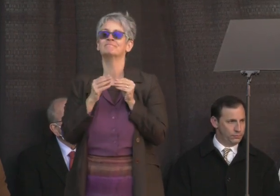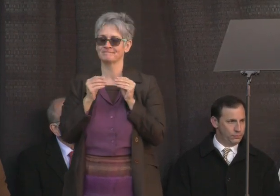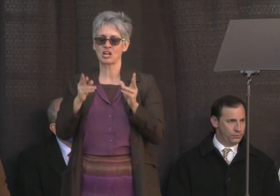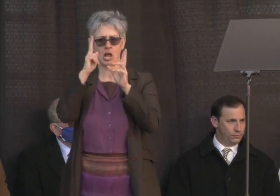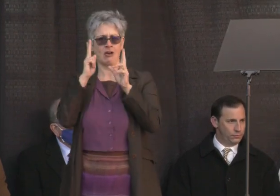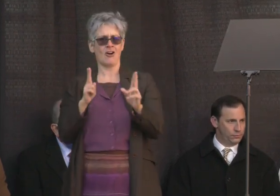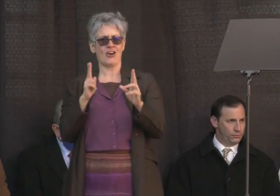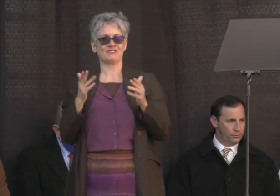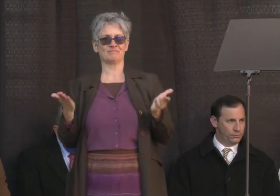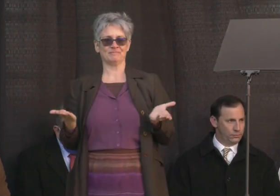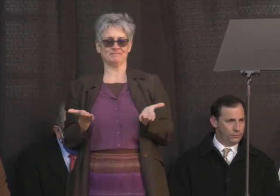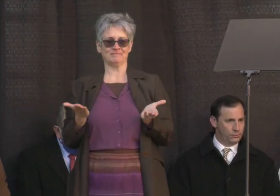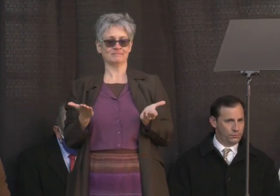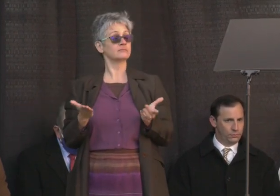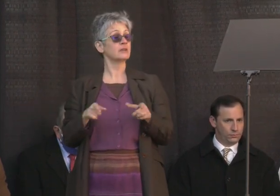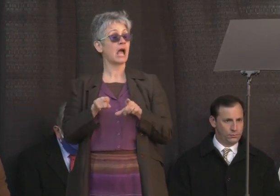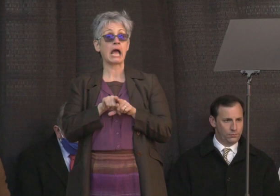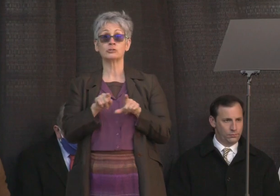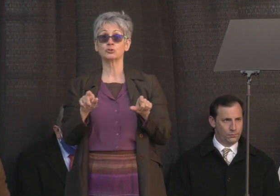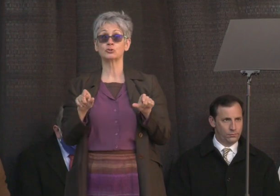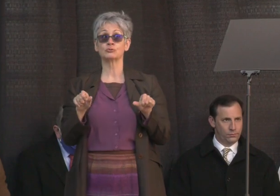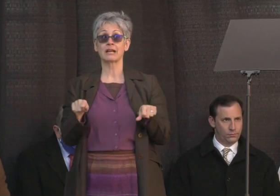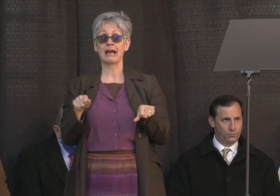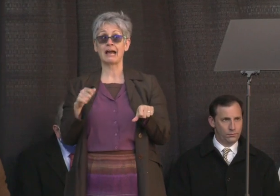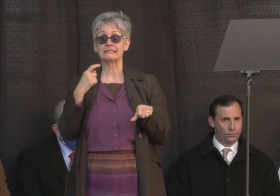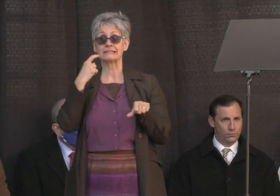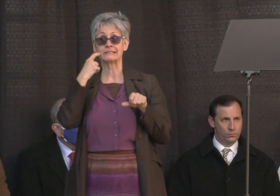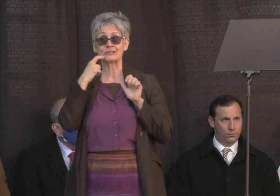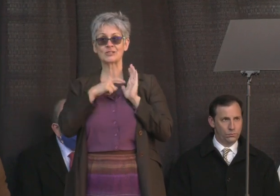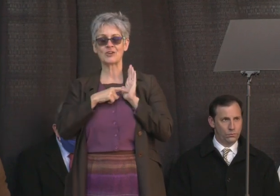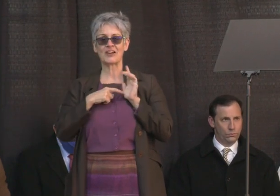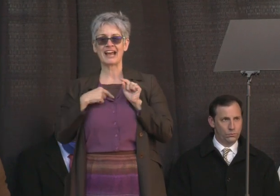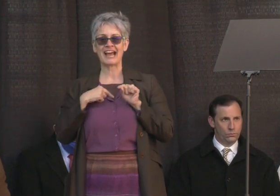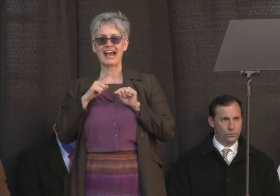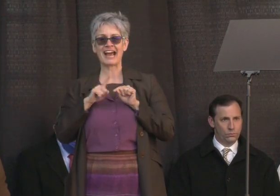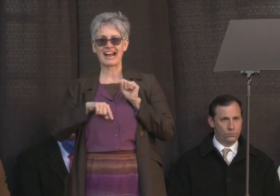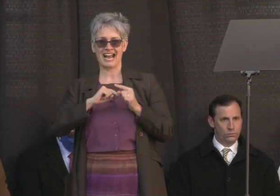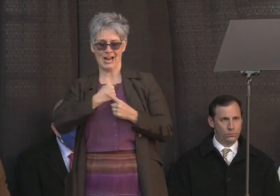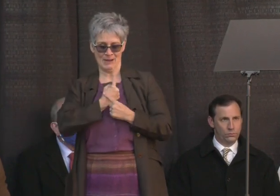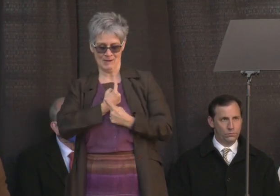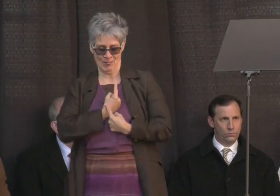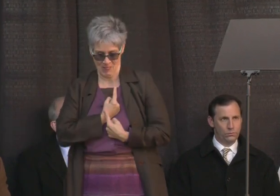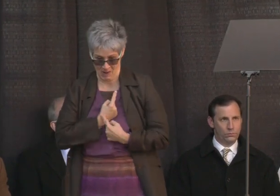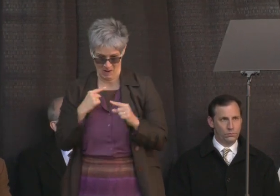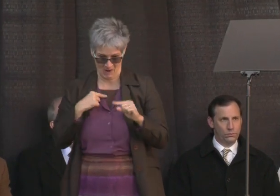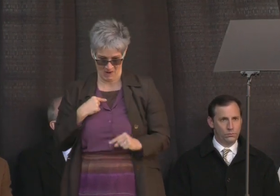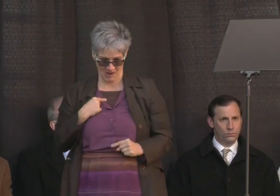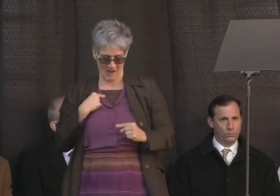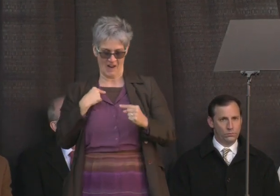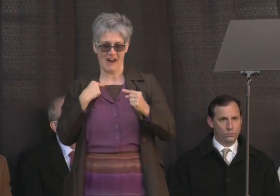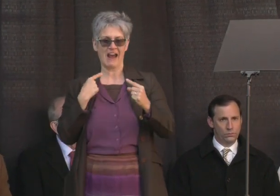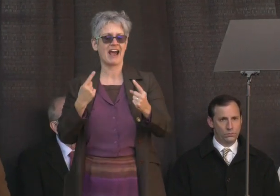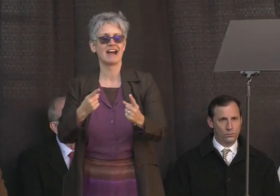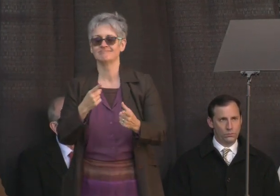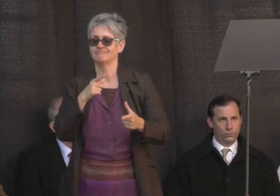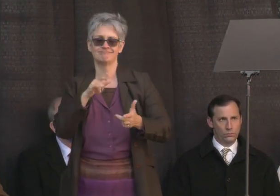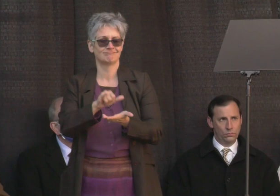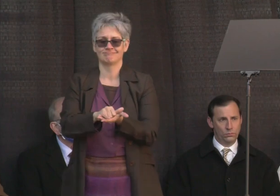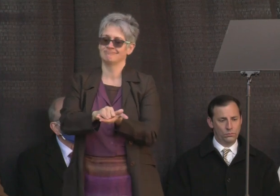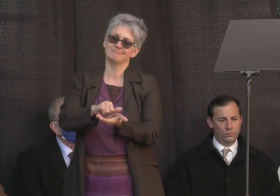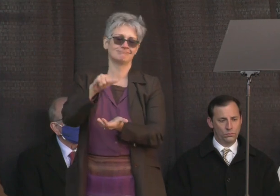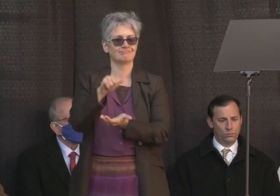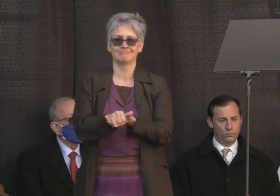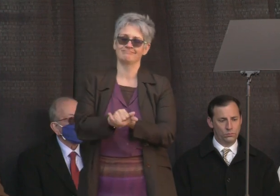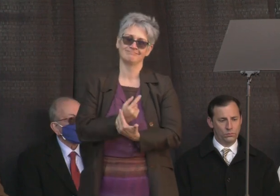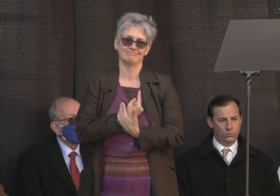honor to be here, but as you can tell, I could not be here all by myself. I could not have done it by